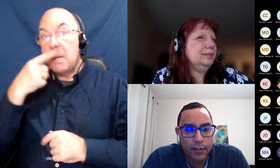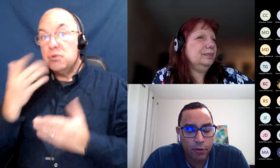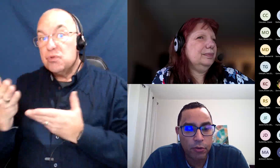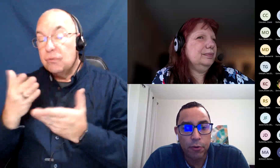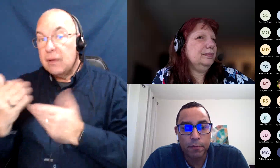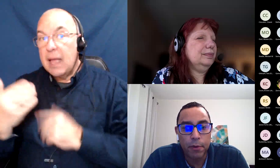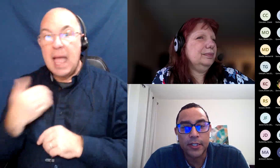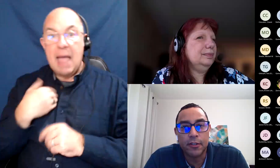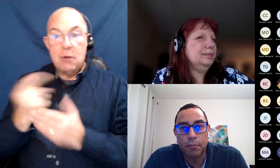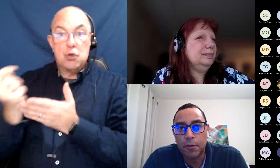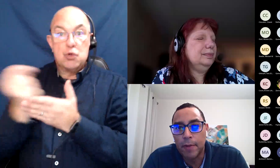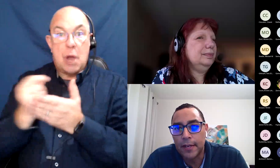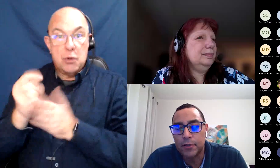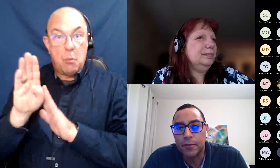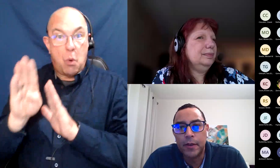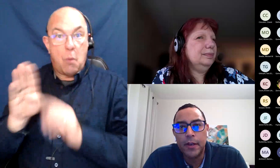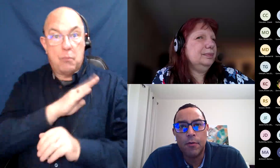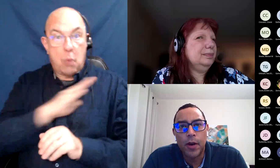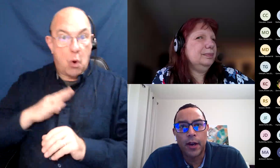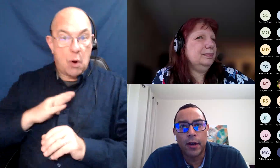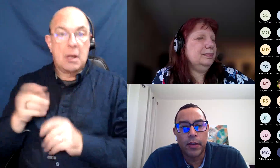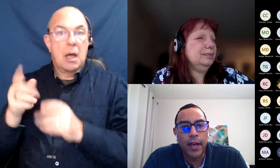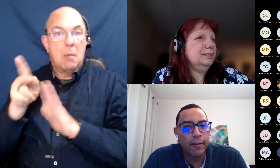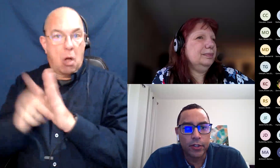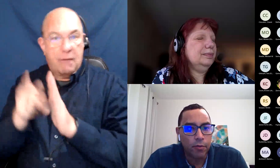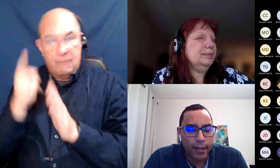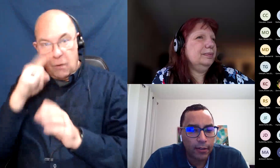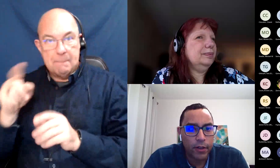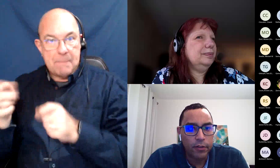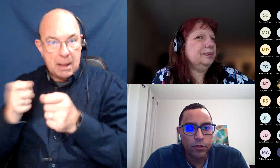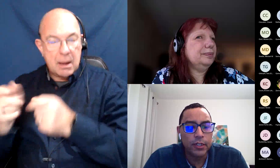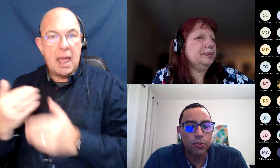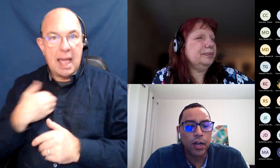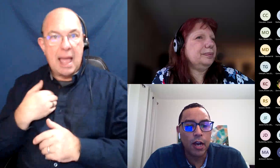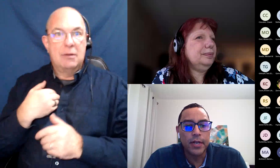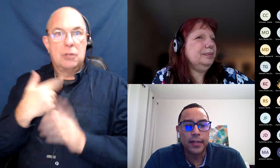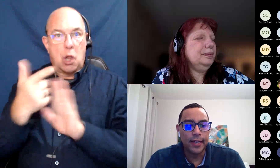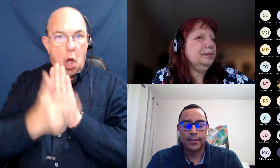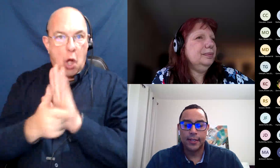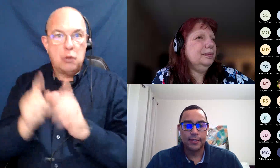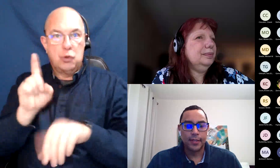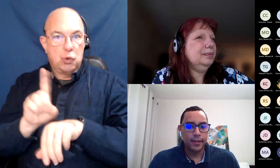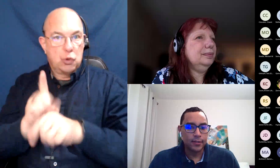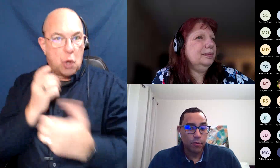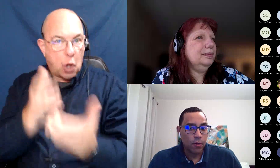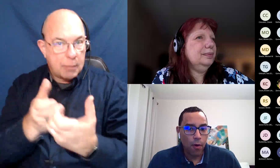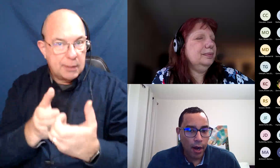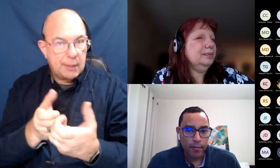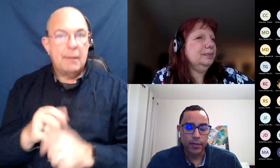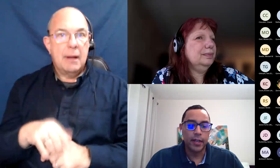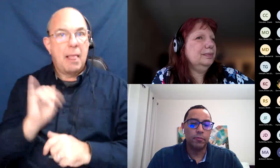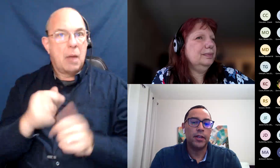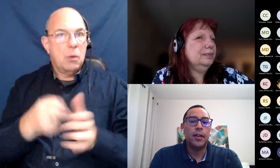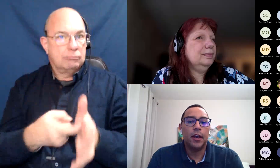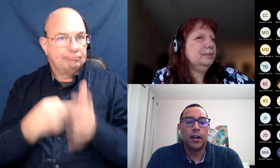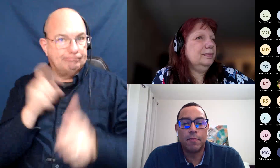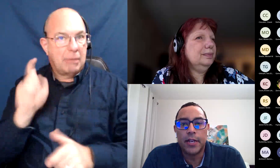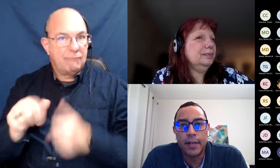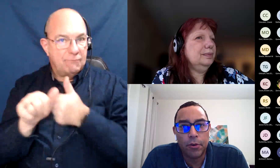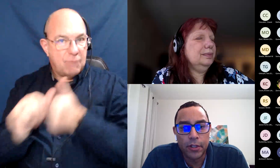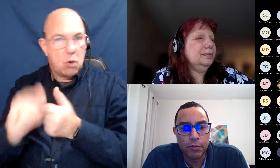we have the Treasury Board Policy on People Management, where we have a directive on duty to accommodate. It's a requirement that